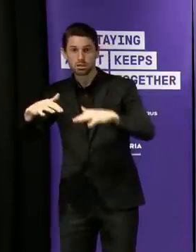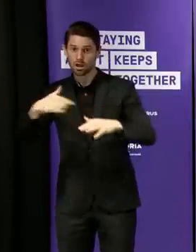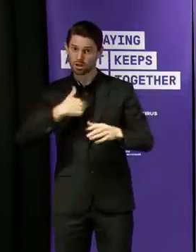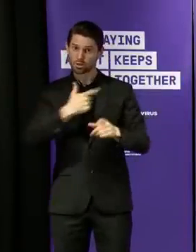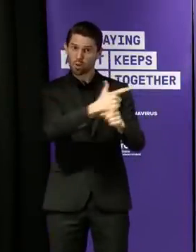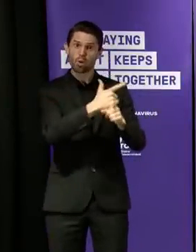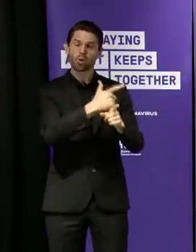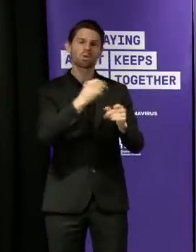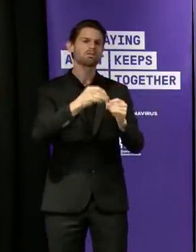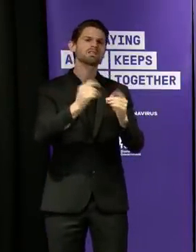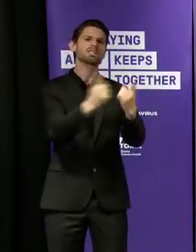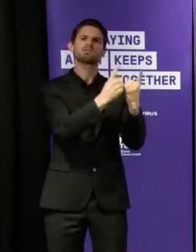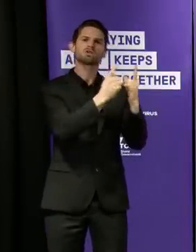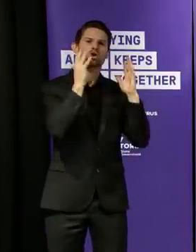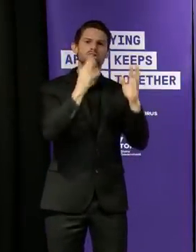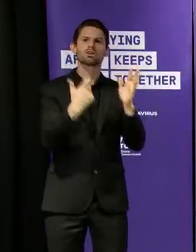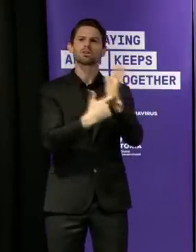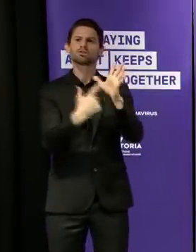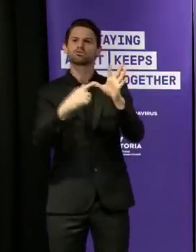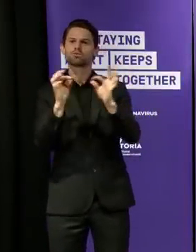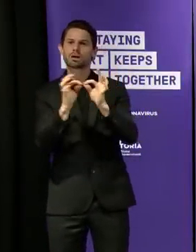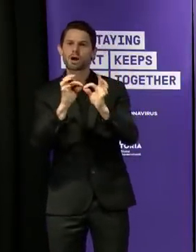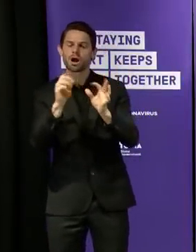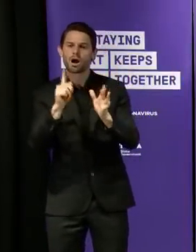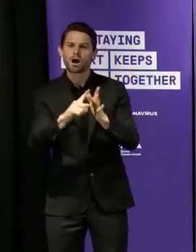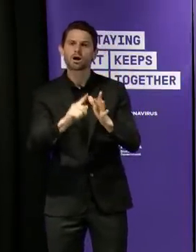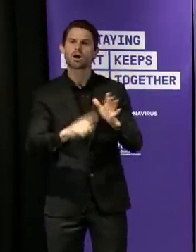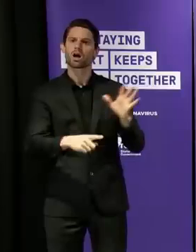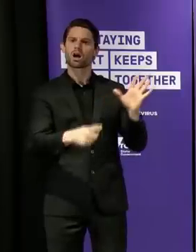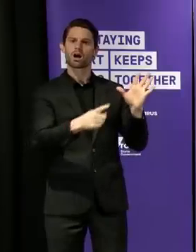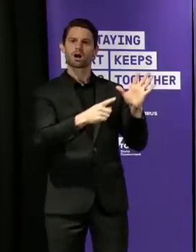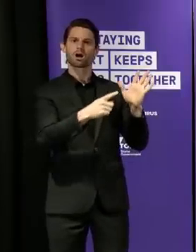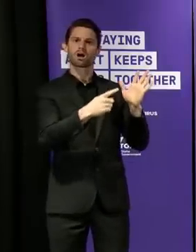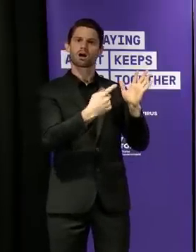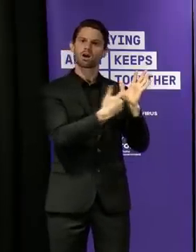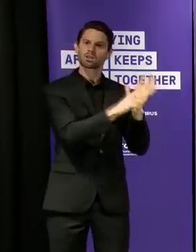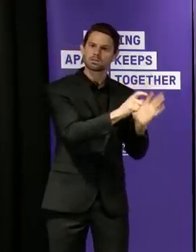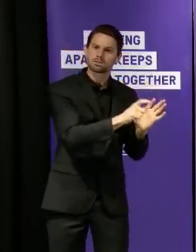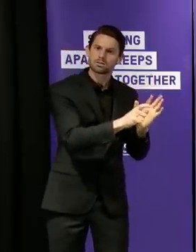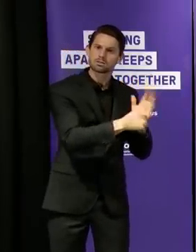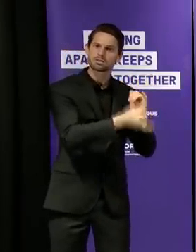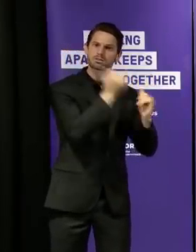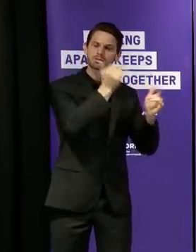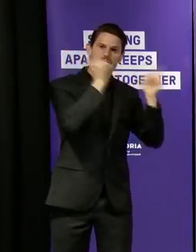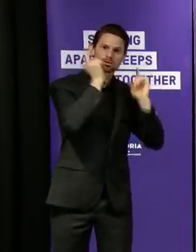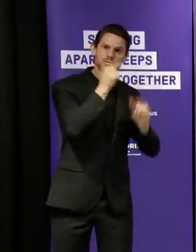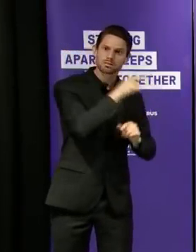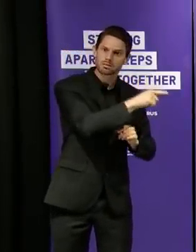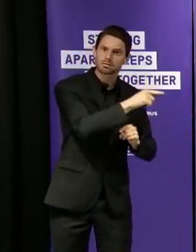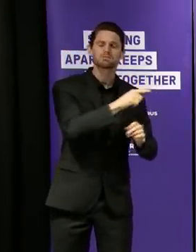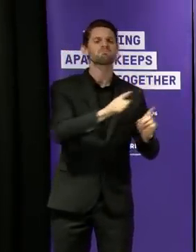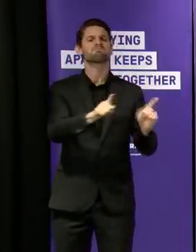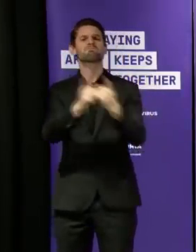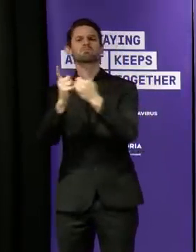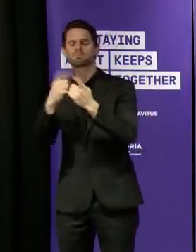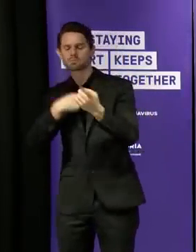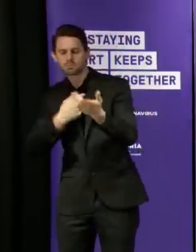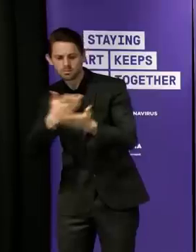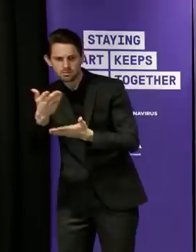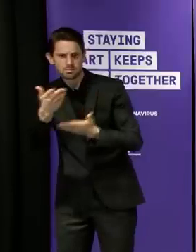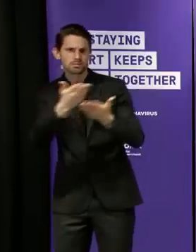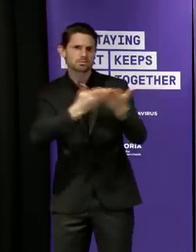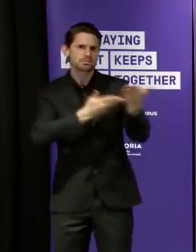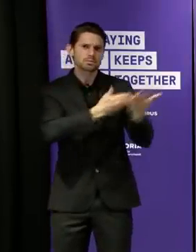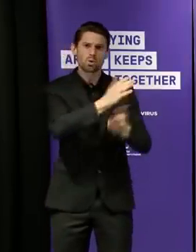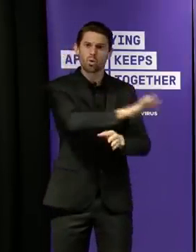Archbishop or rabbis or imams, people, it's been a big gap. It's been a yearning. This is not everything